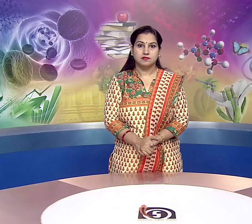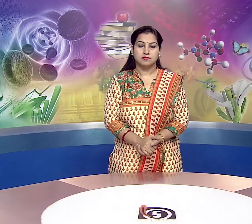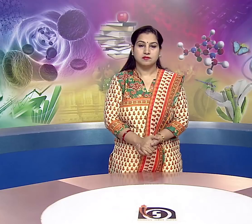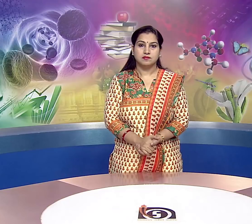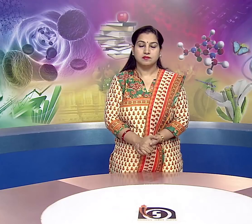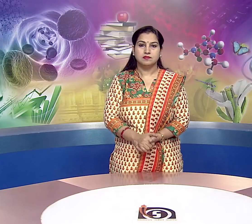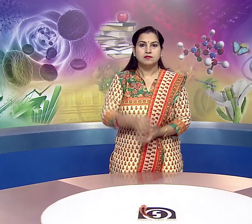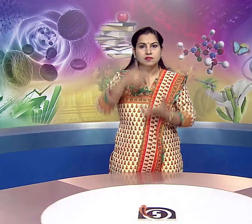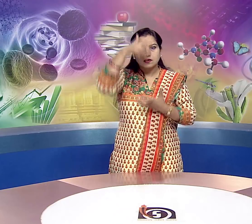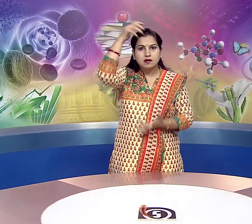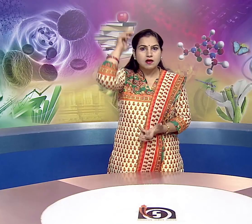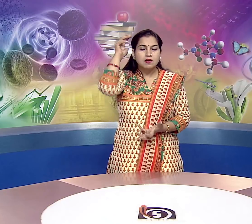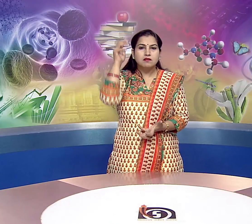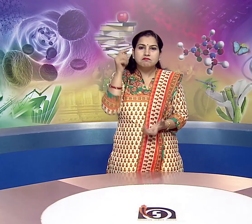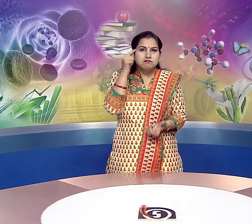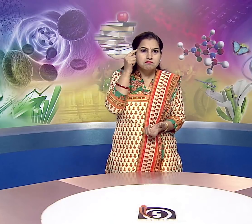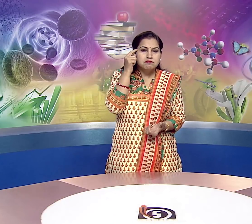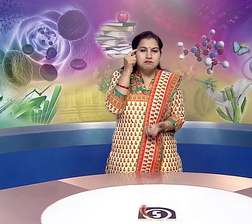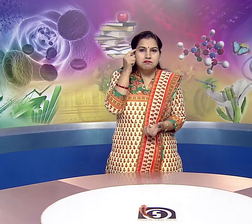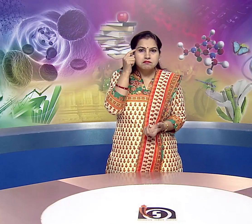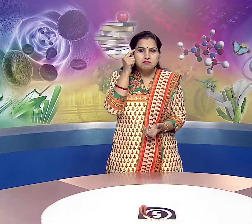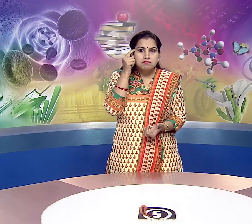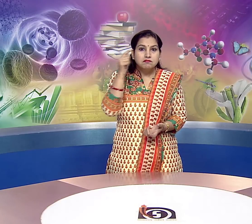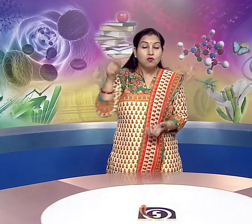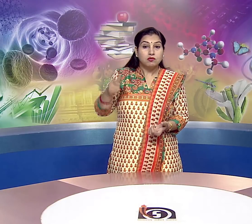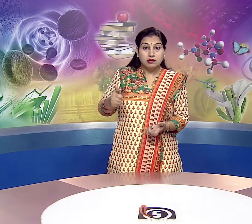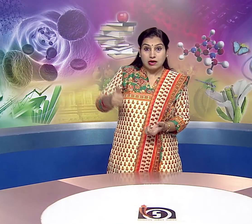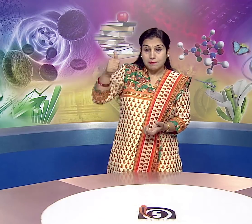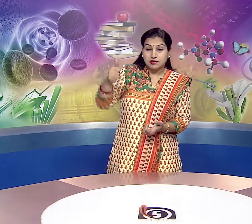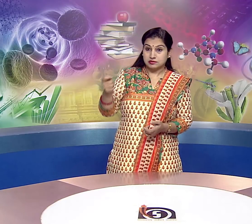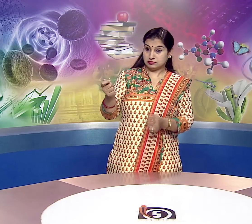the tiger covered before his captain's